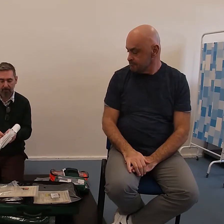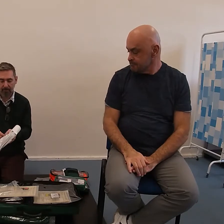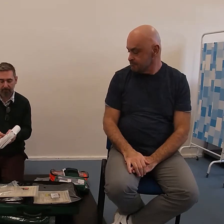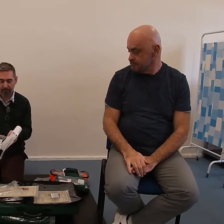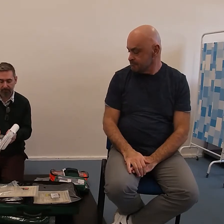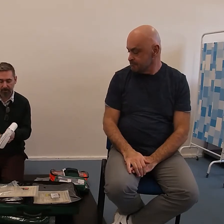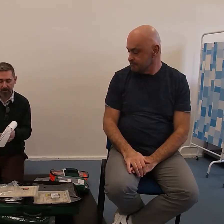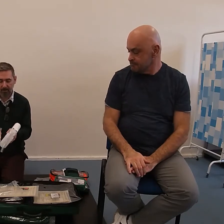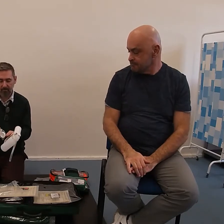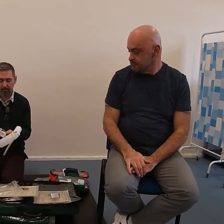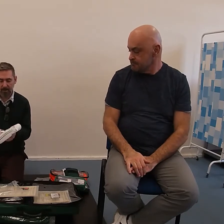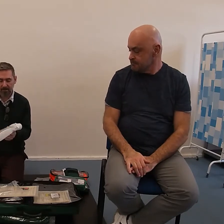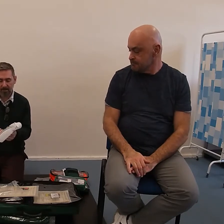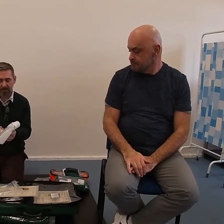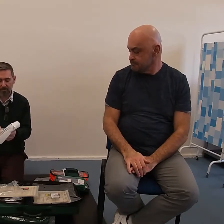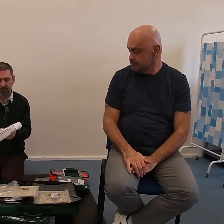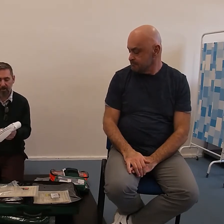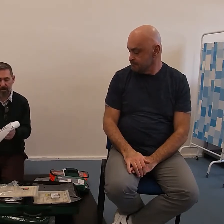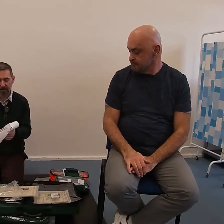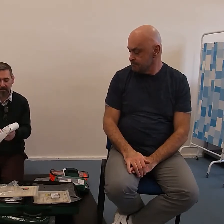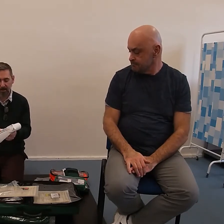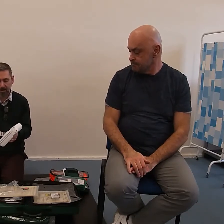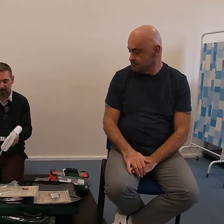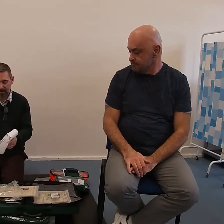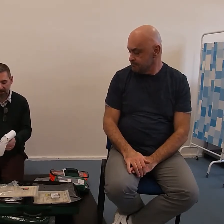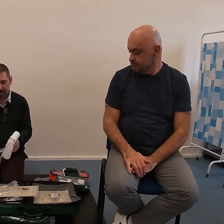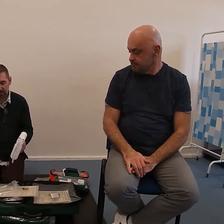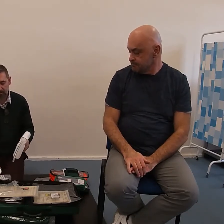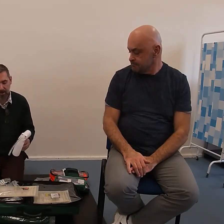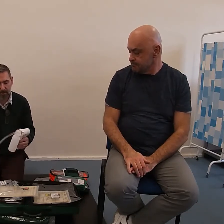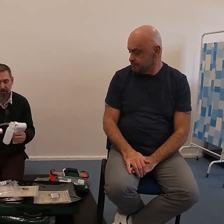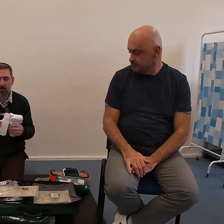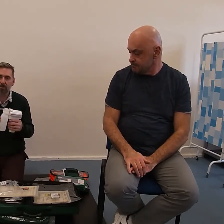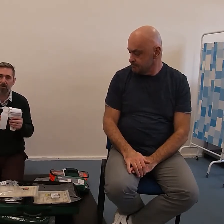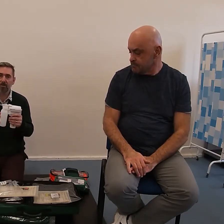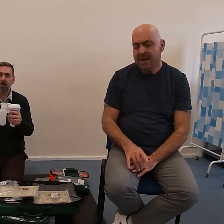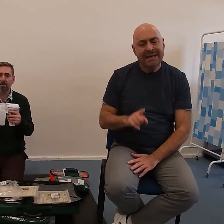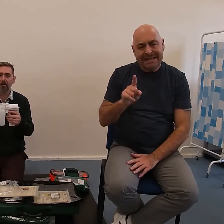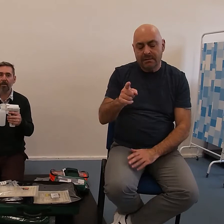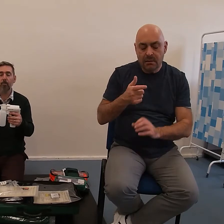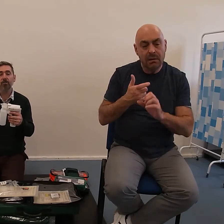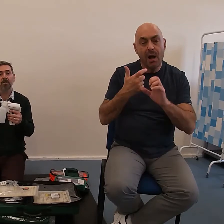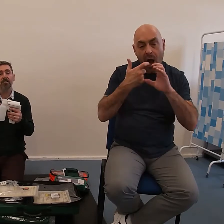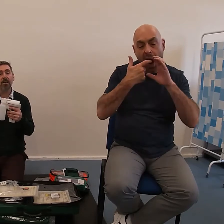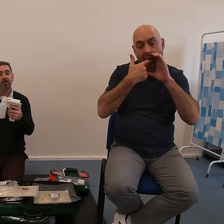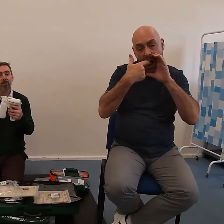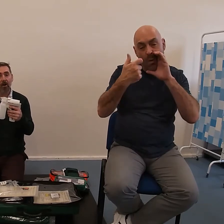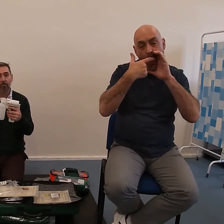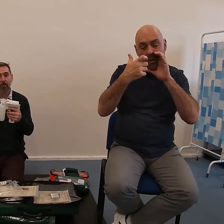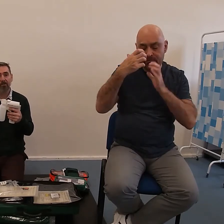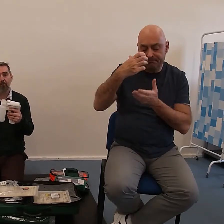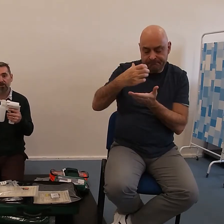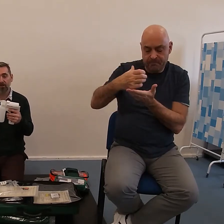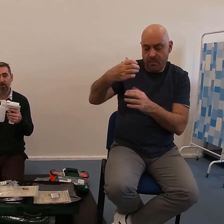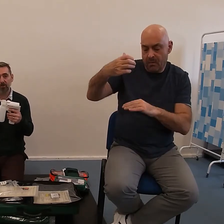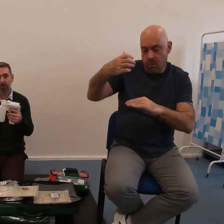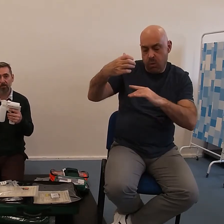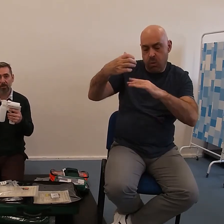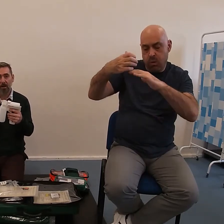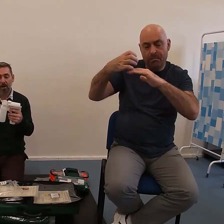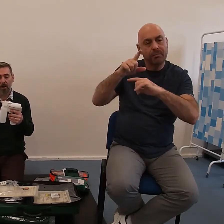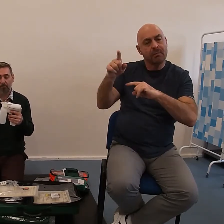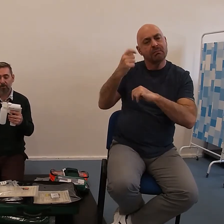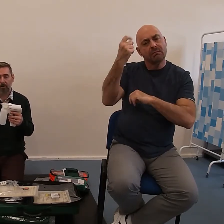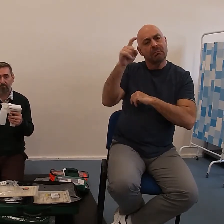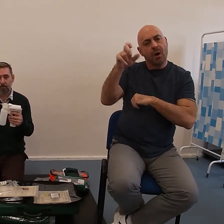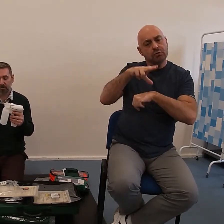small cap. Now, basically, it's provided in case maybe a doctor decided that they wanted to take a sample of someone's